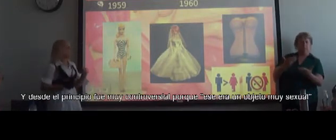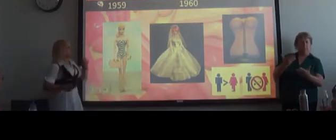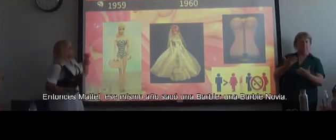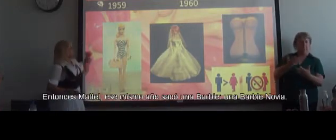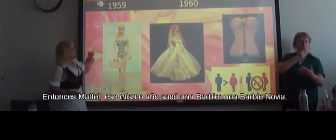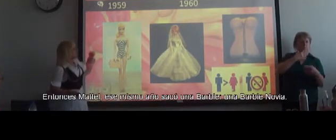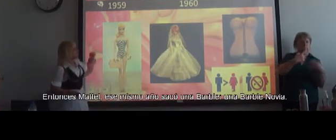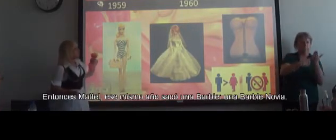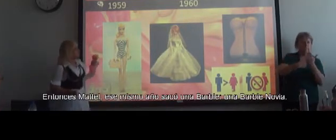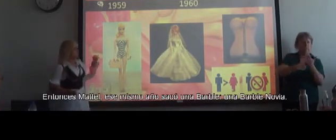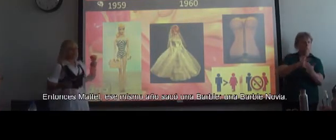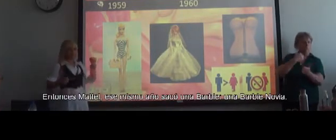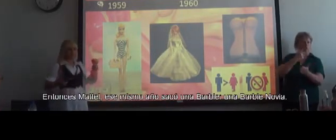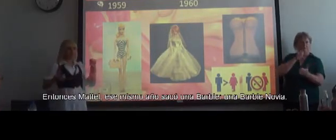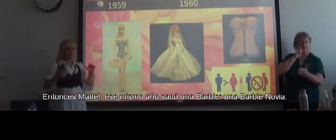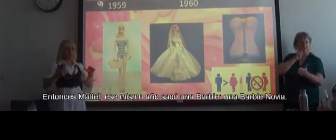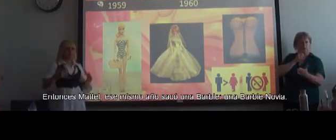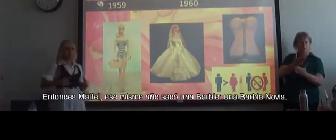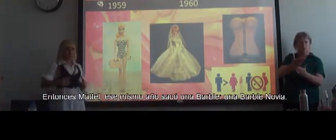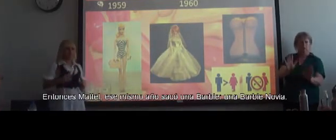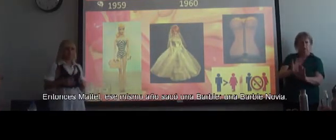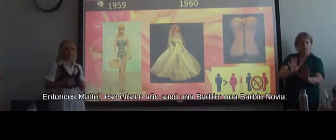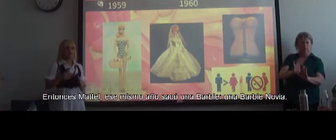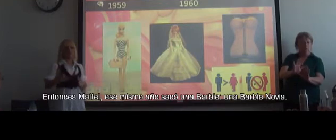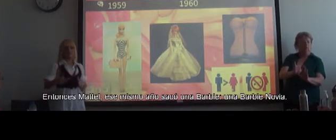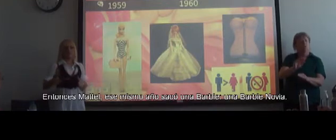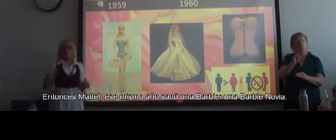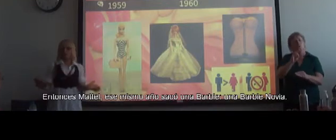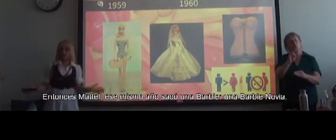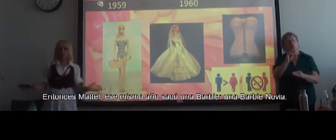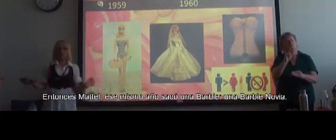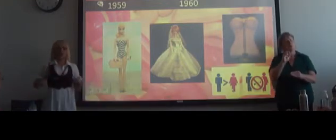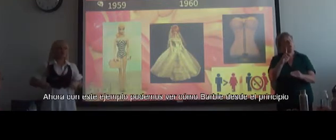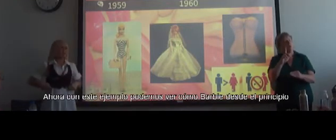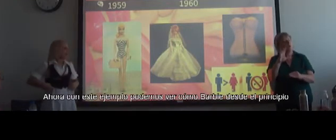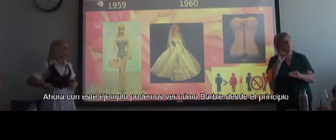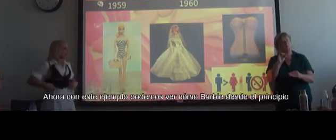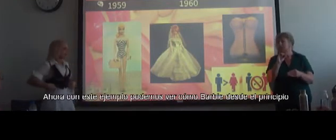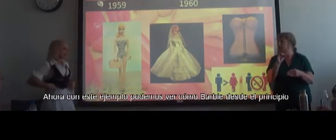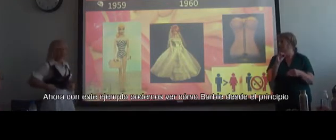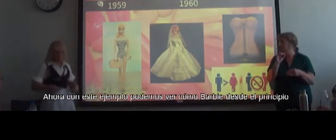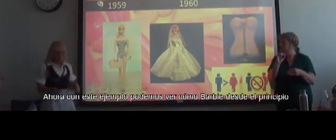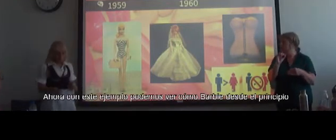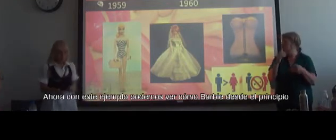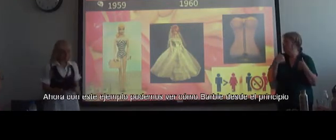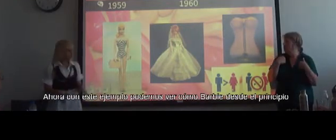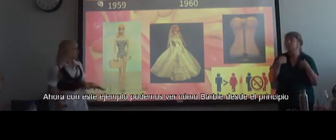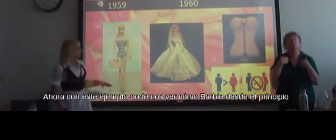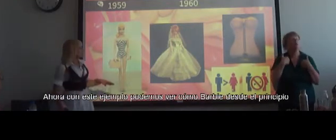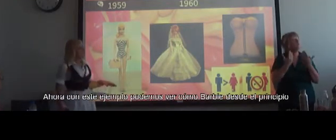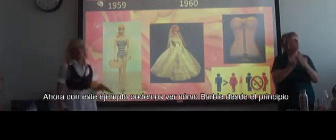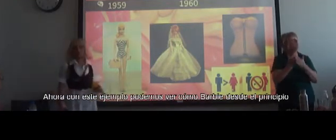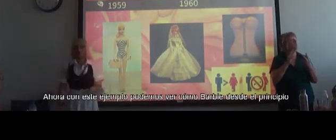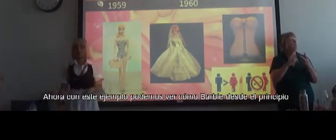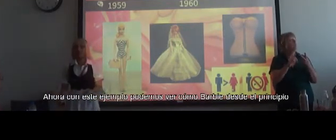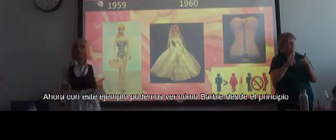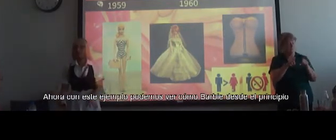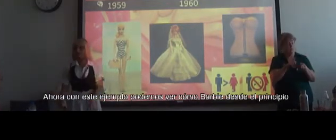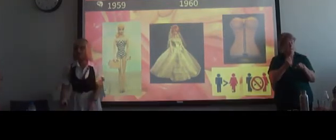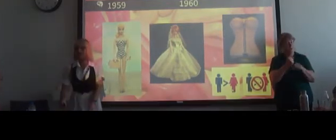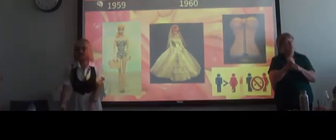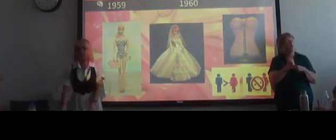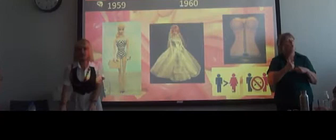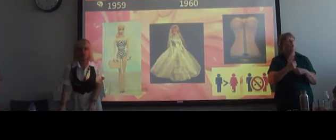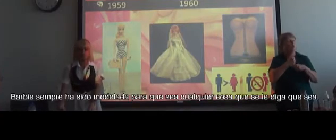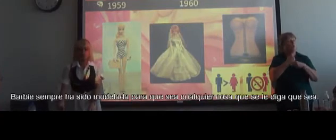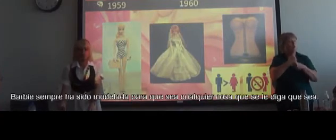sexual object. So Mattel that same year released the Barbie, a bride Barbie. Now, with this example, we can see how